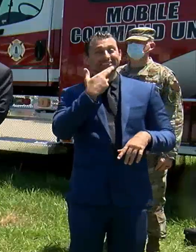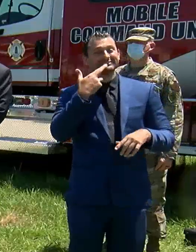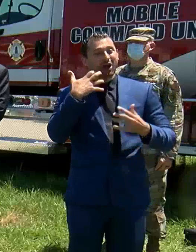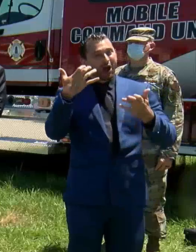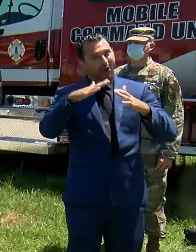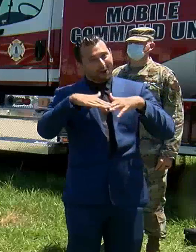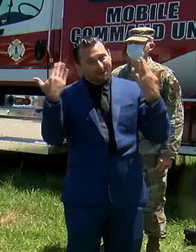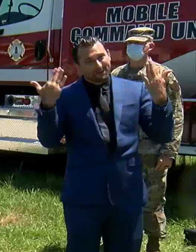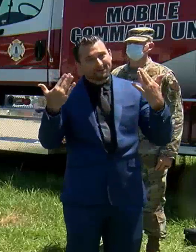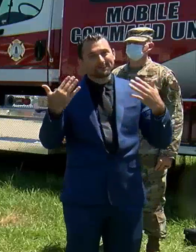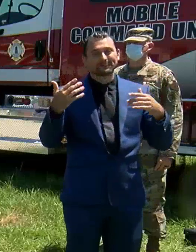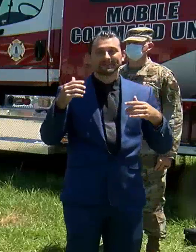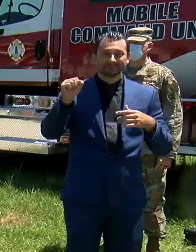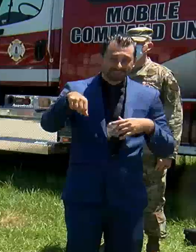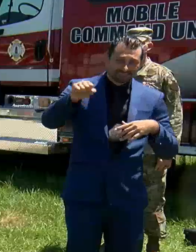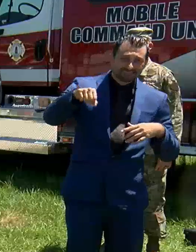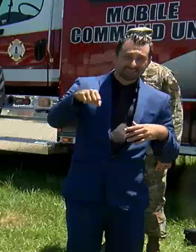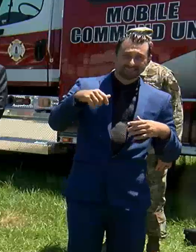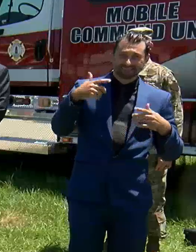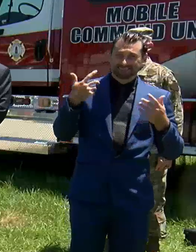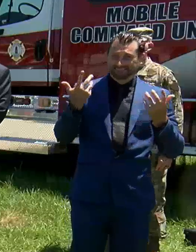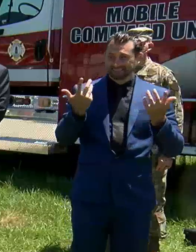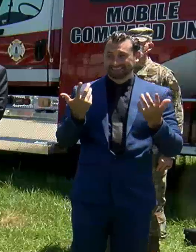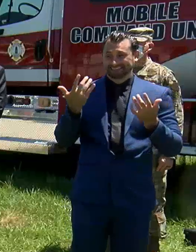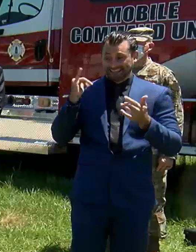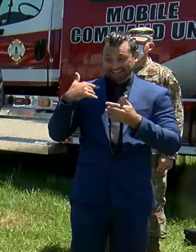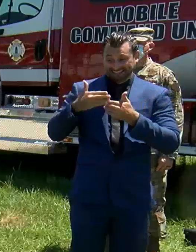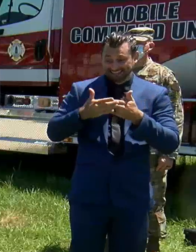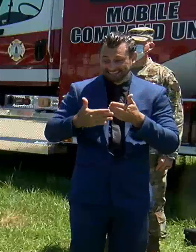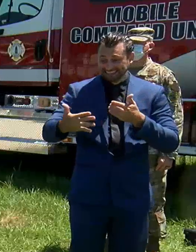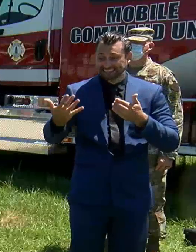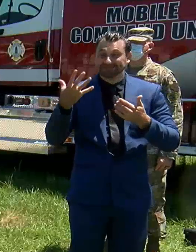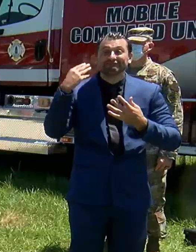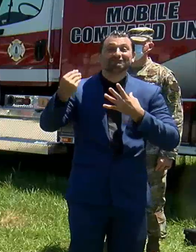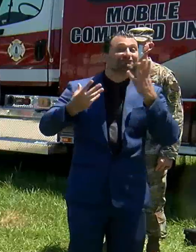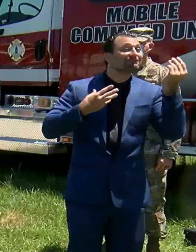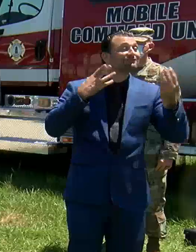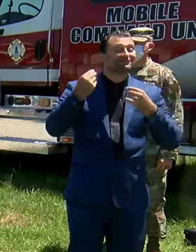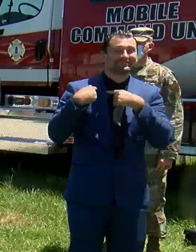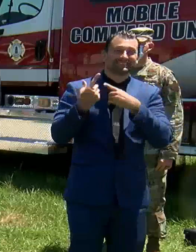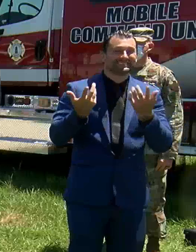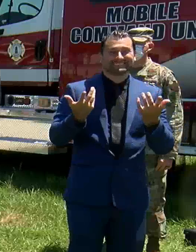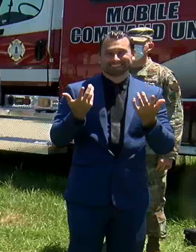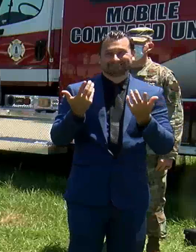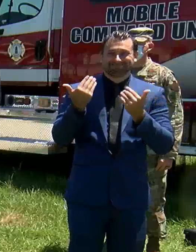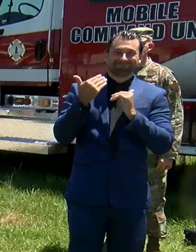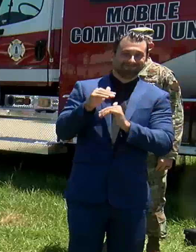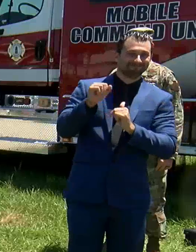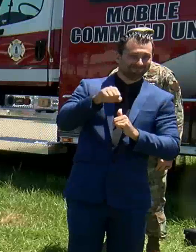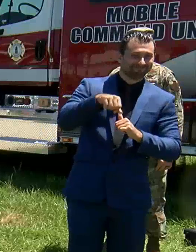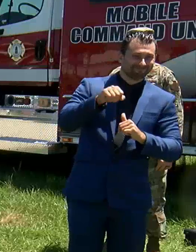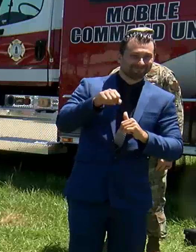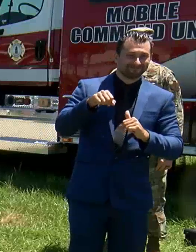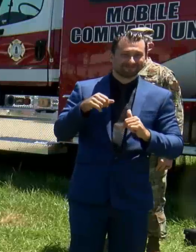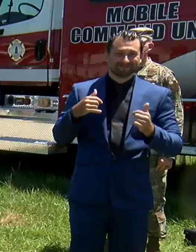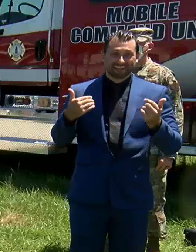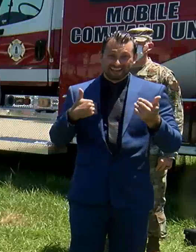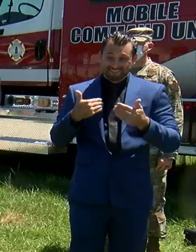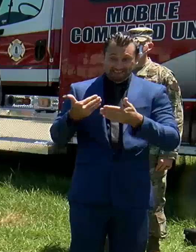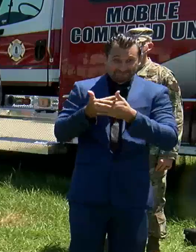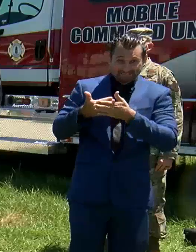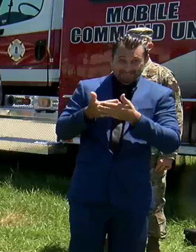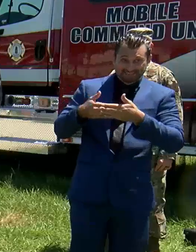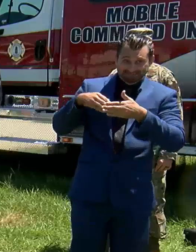haven't had a lot of time to get out of the house, even apart from this, because we've got a newborn daughter and I've got other 2 rambunctious kids on top of